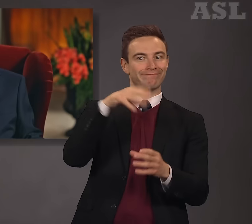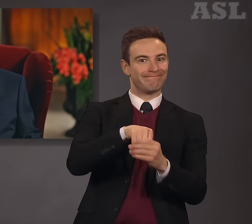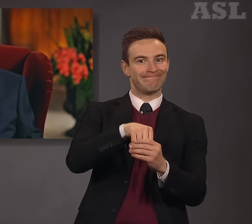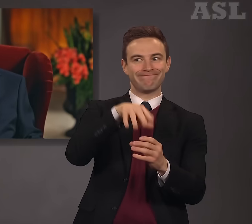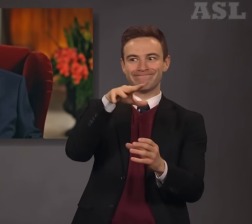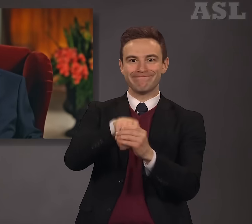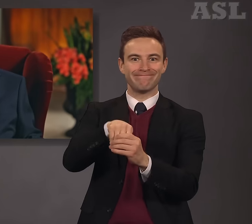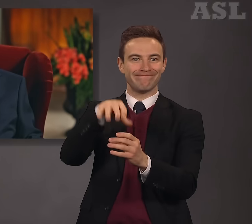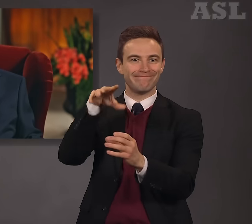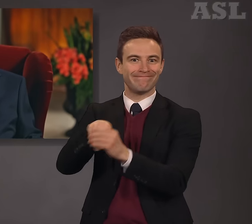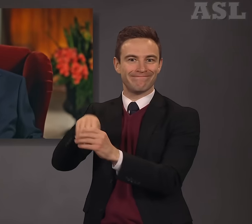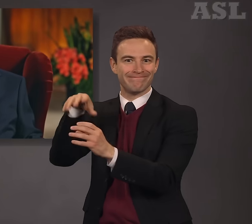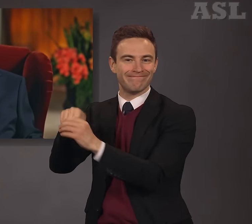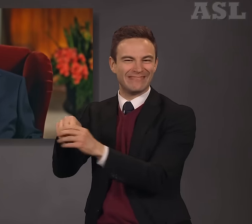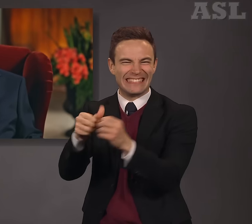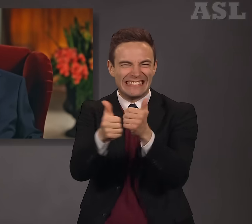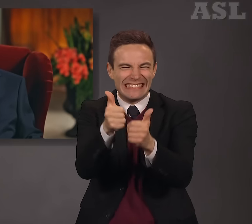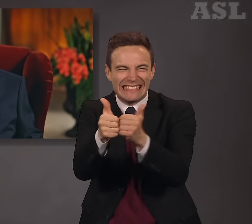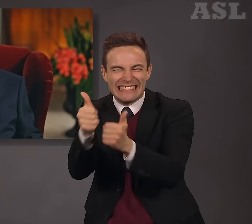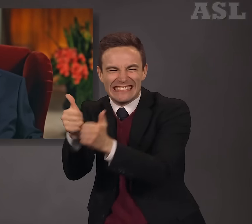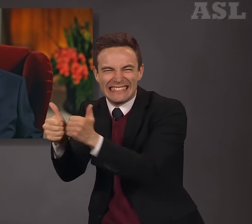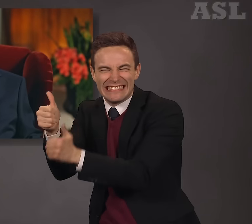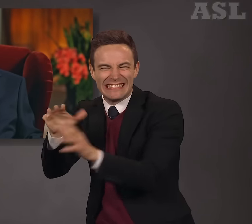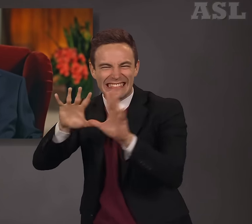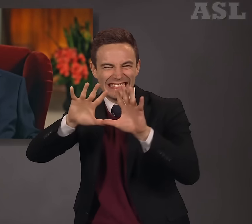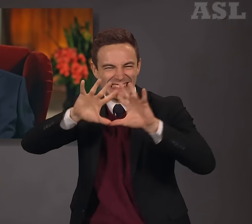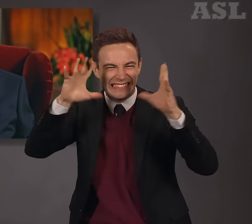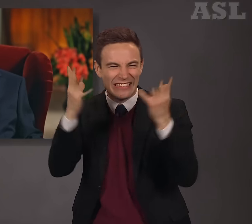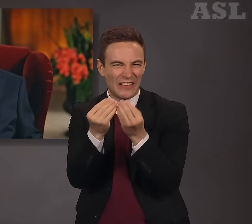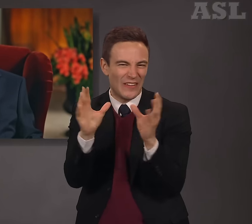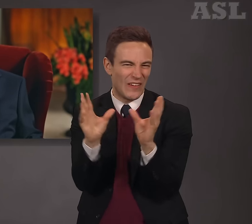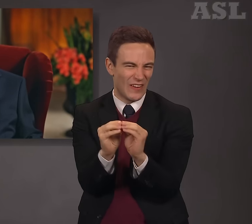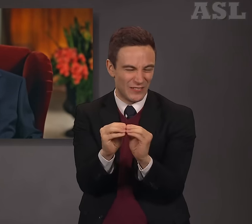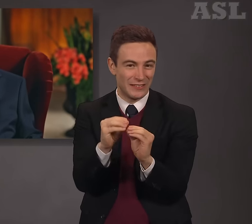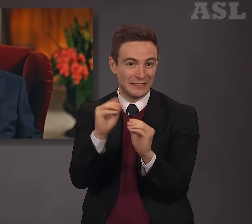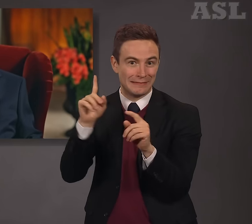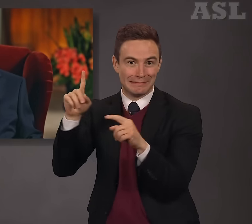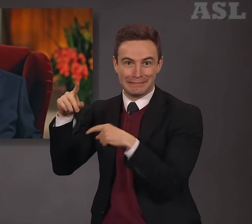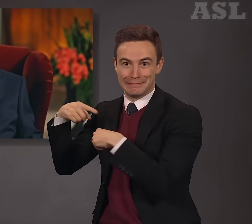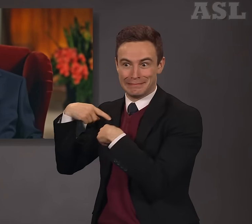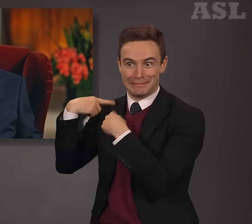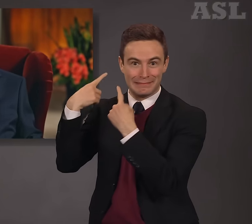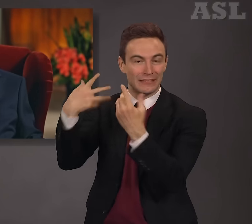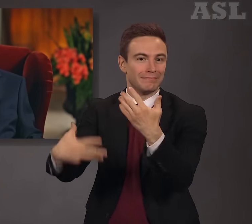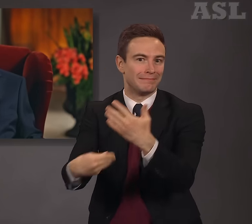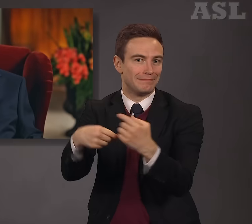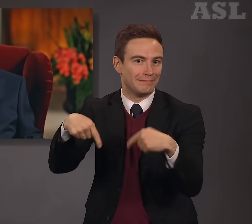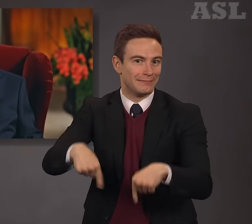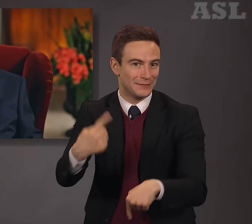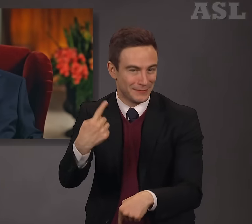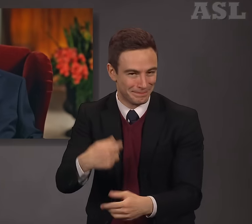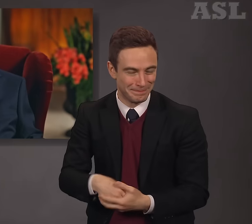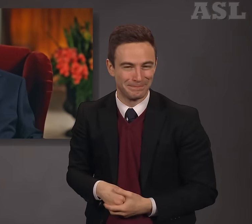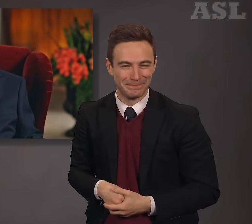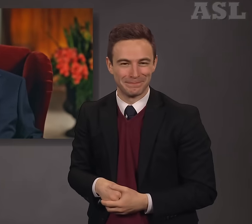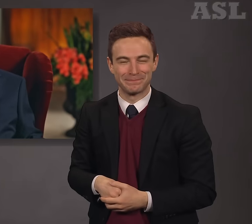We have rejoiced in each and every General Conference since then, including this